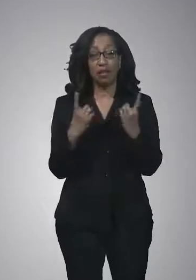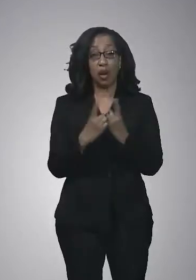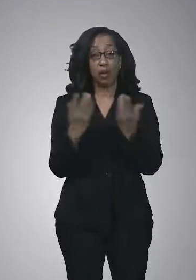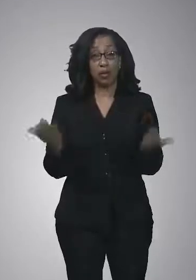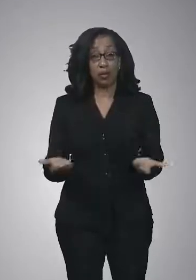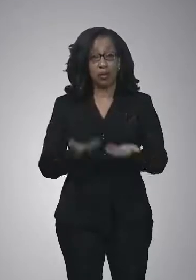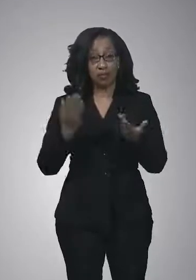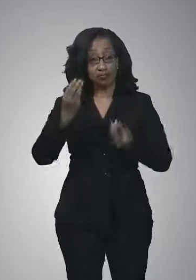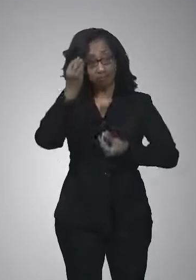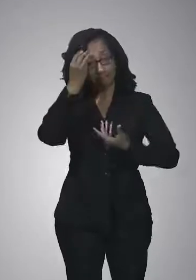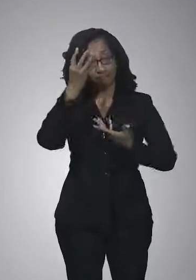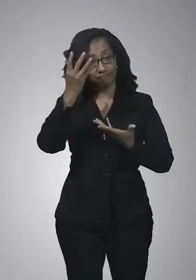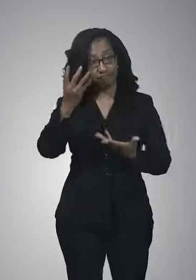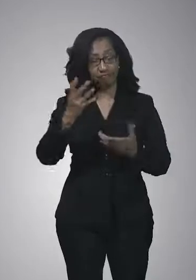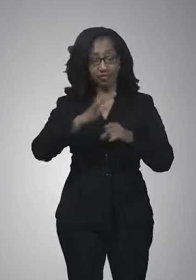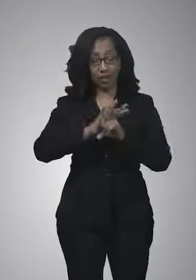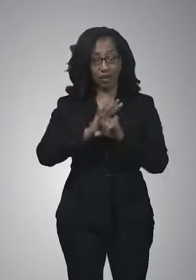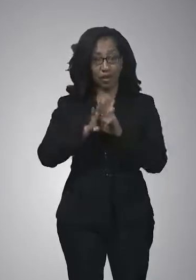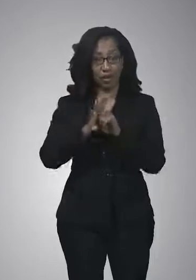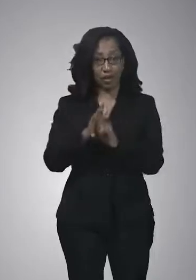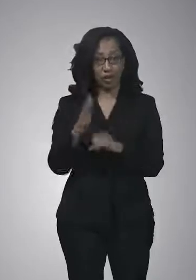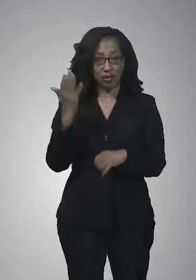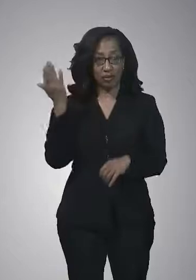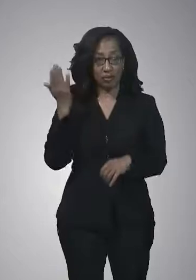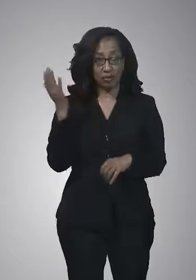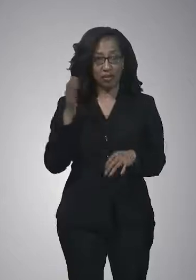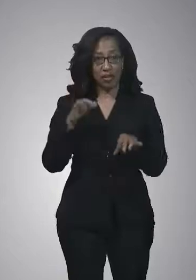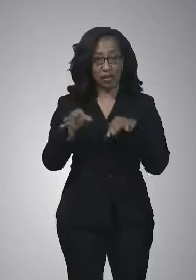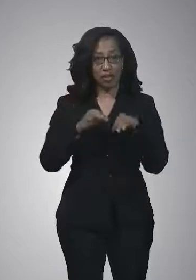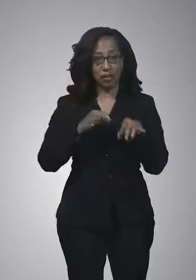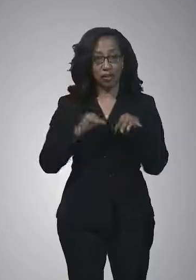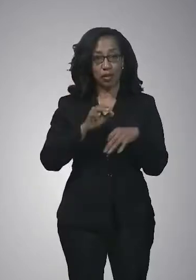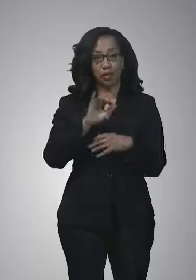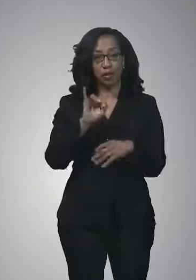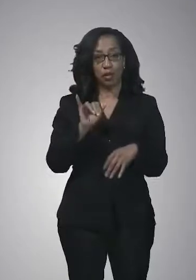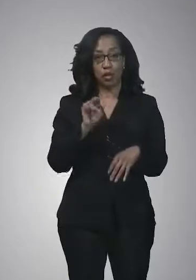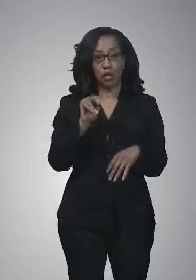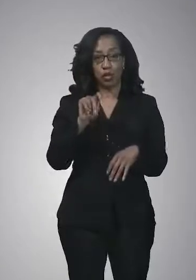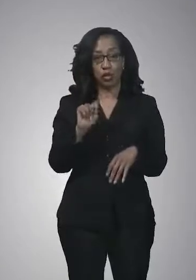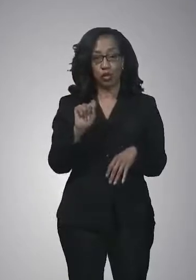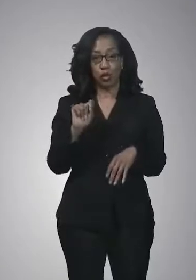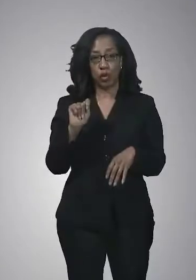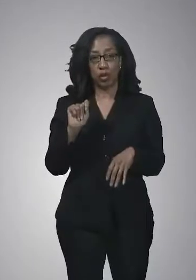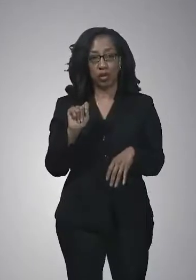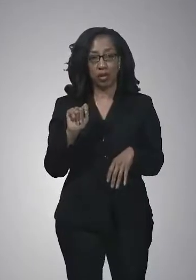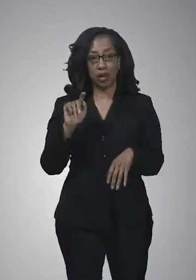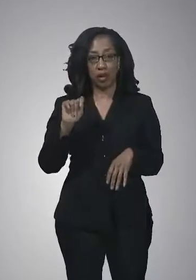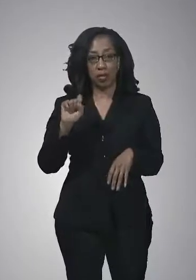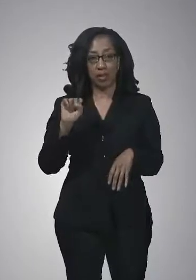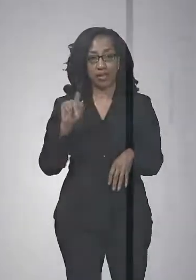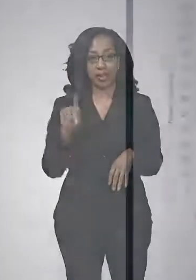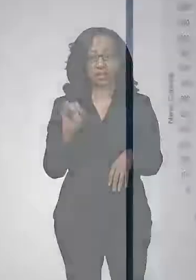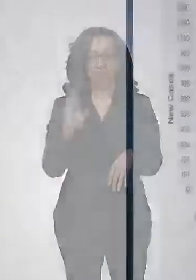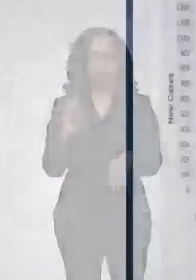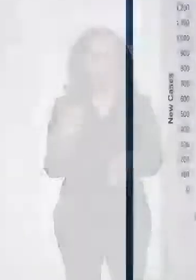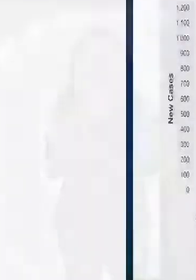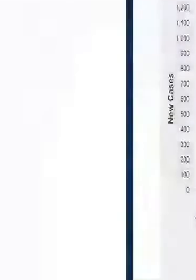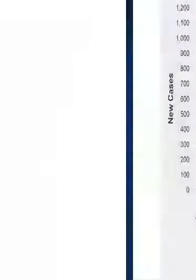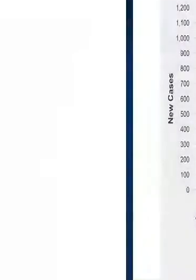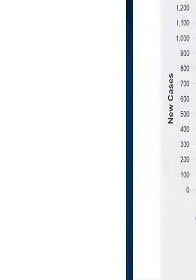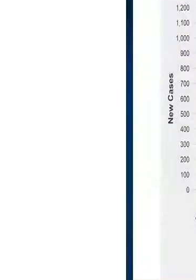COVID briefing for the Joint COVID Task Force today, and I'm going to show a few slides.